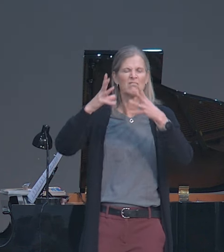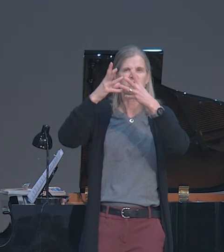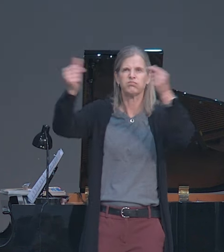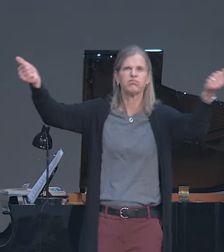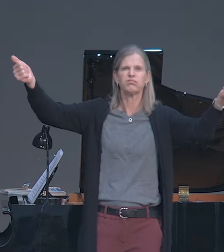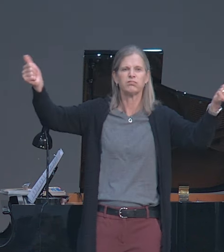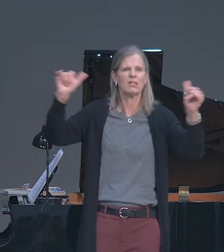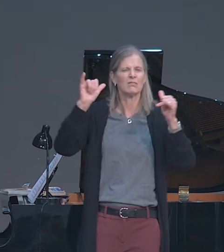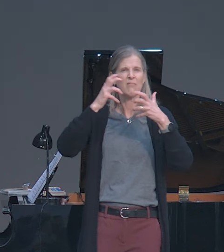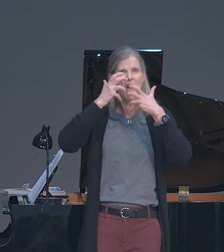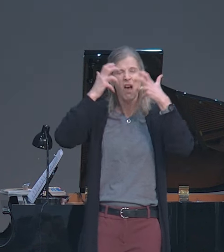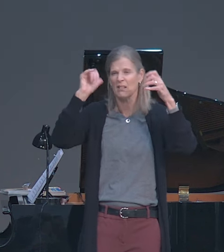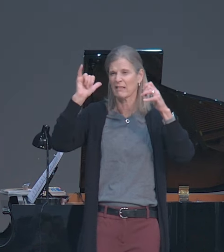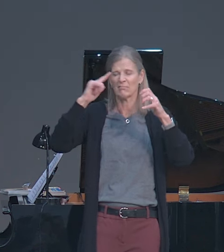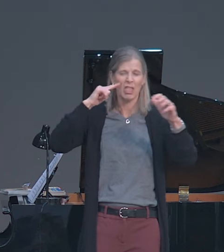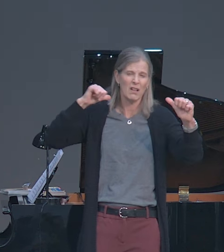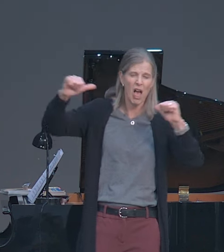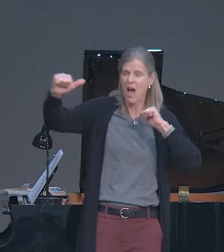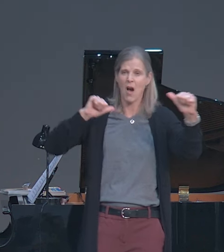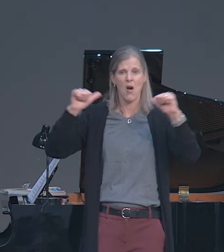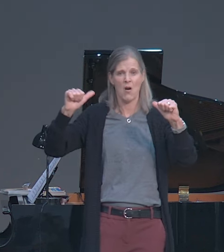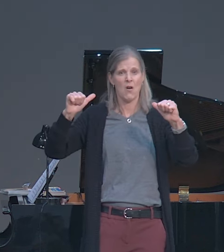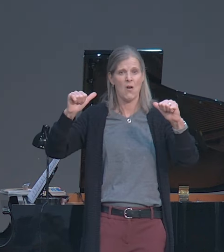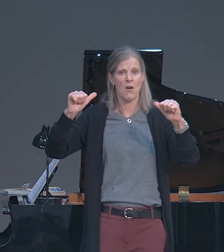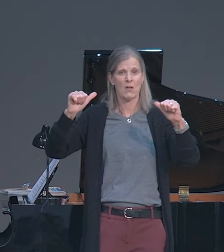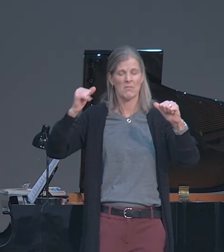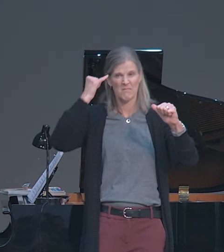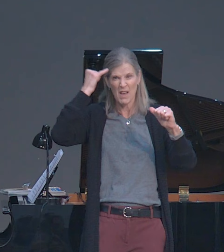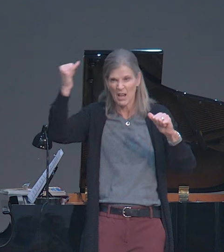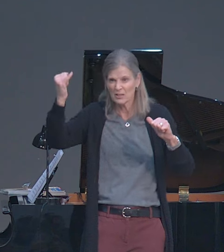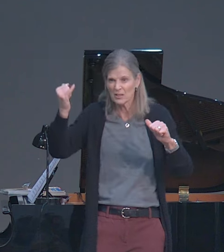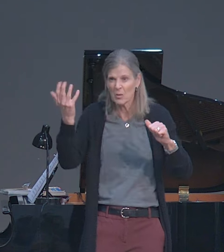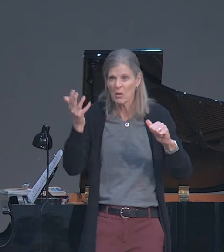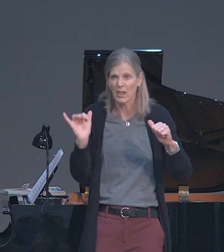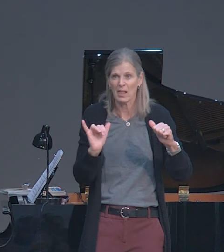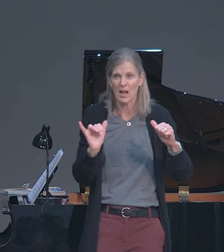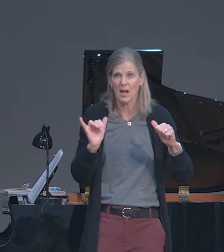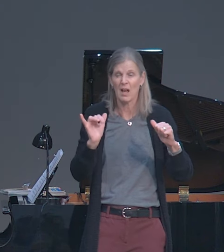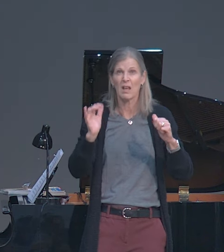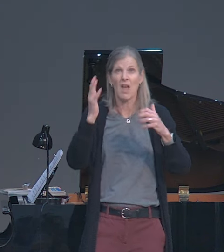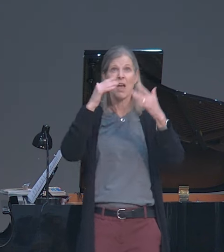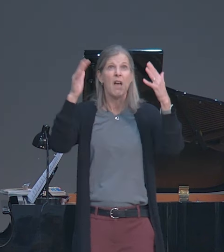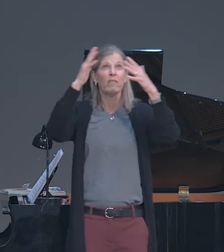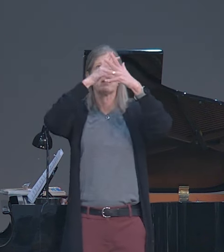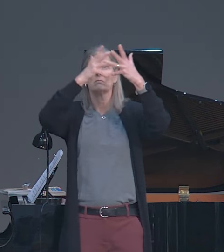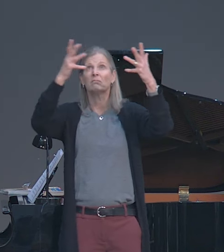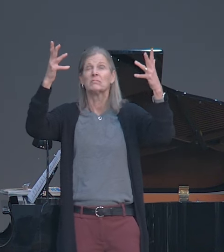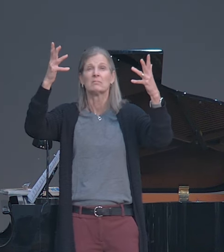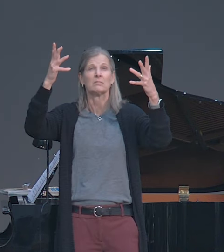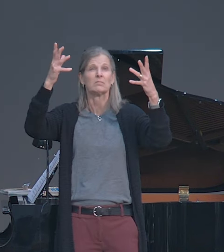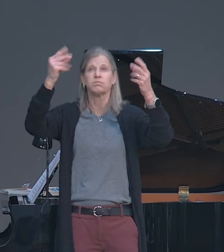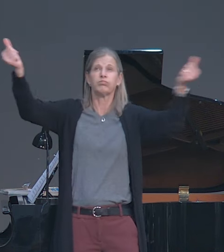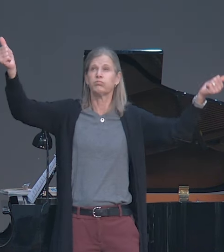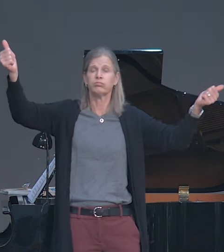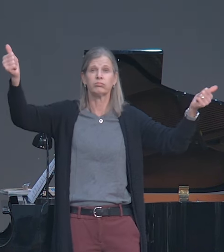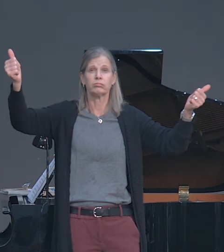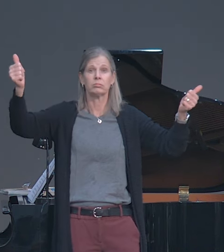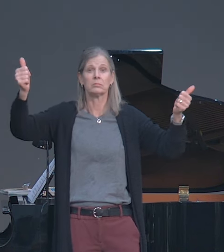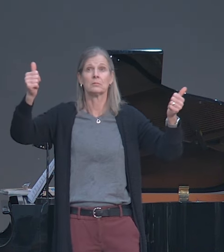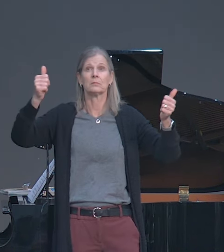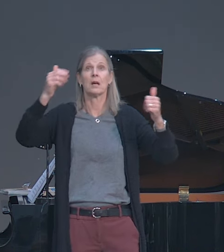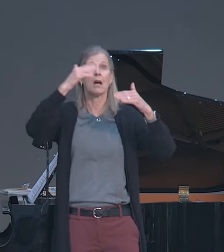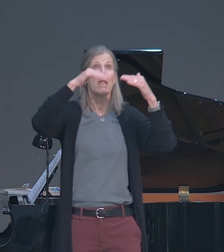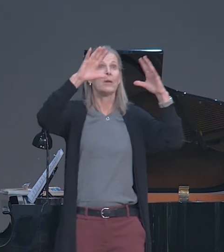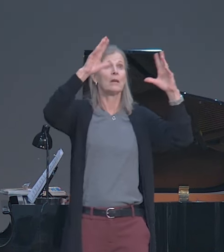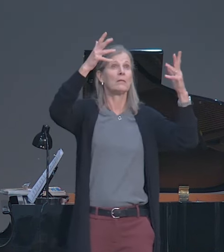with a roar. Try to imagine what that would be like. The heavens passing away with a roar. And the heavenly bodies, that